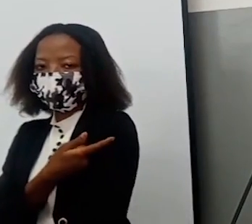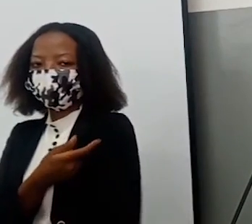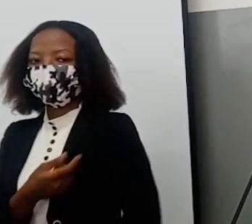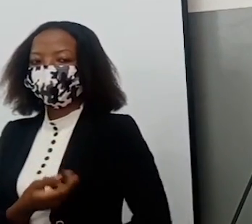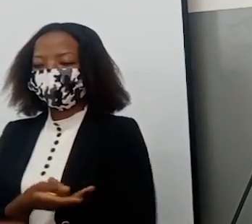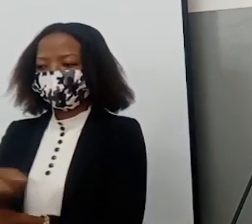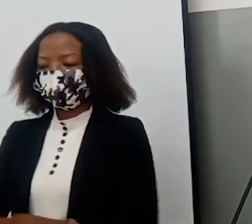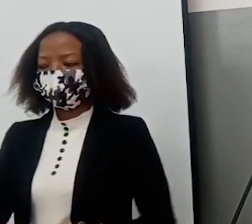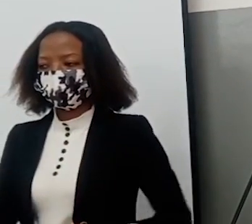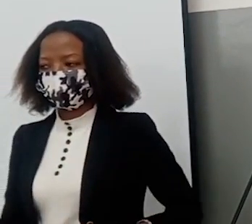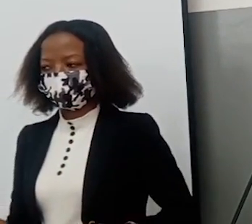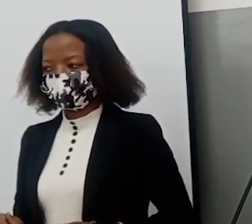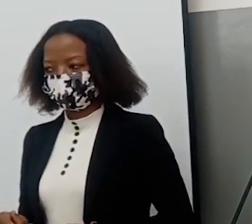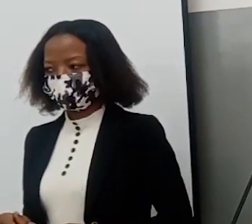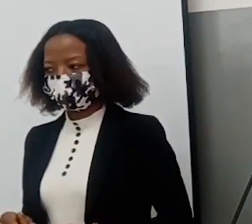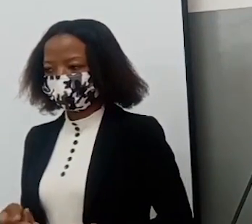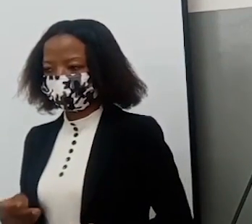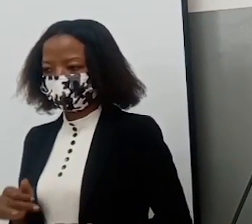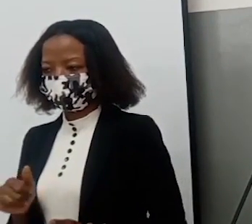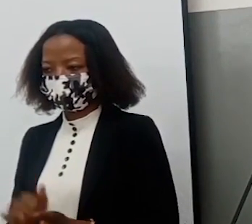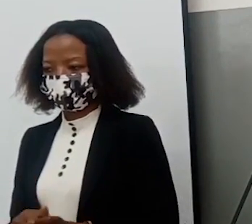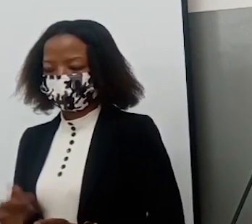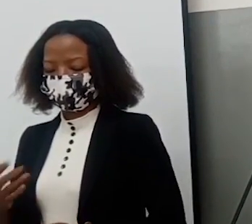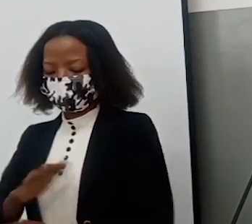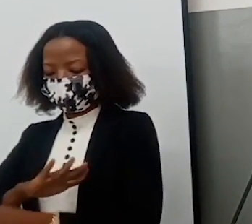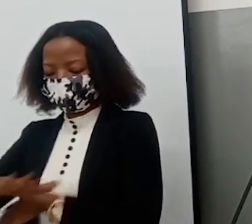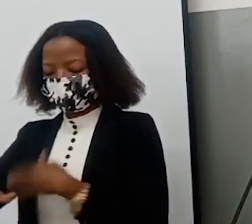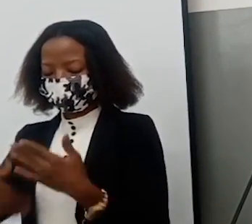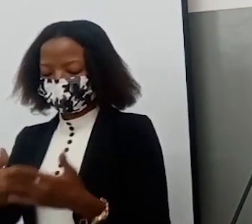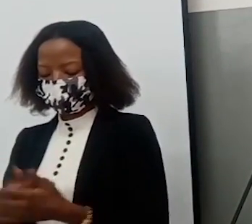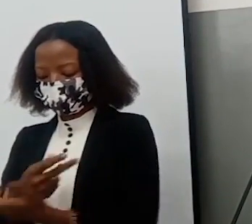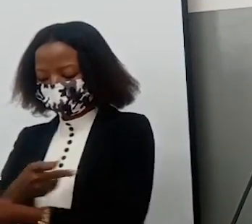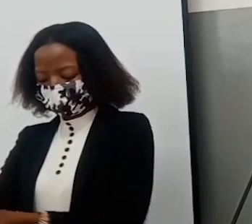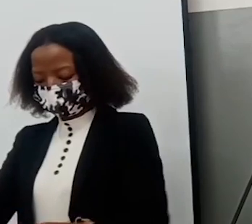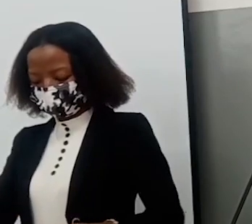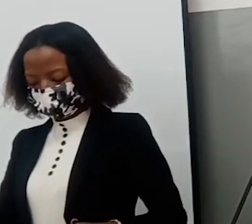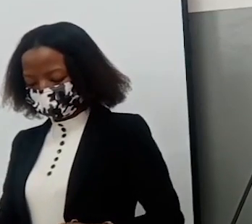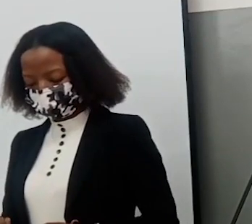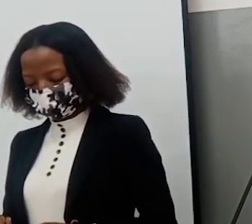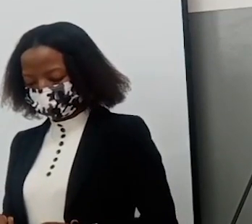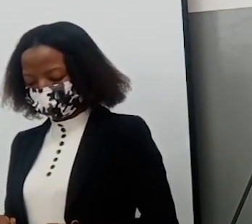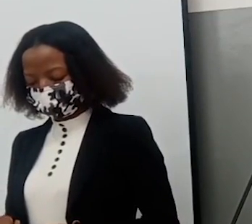vaccination sites, and then so that all the sites are up running. Currently, we are running about